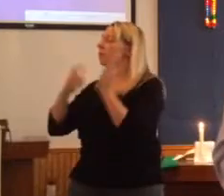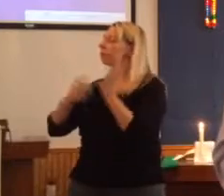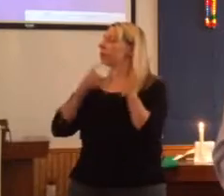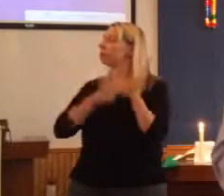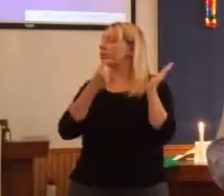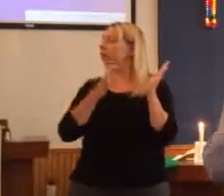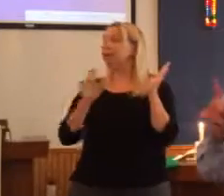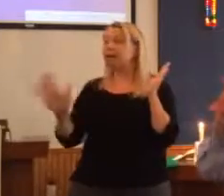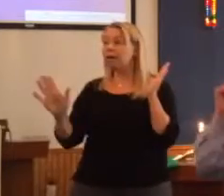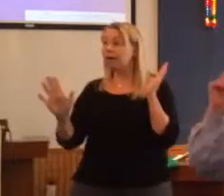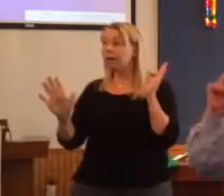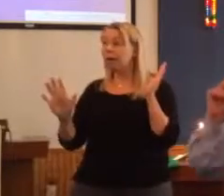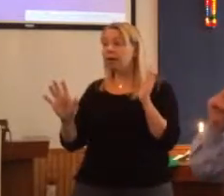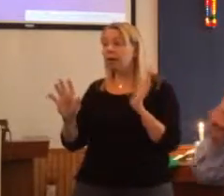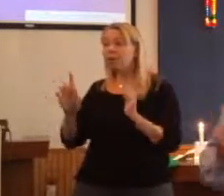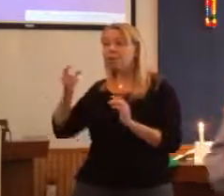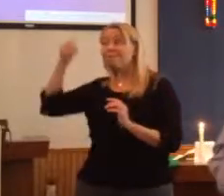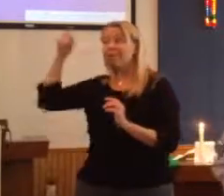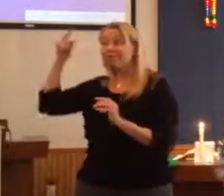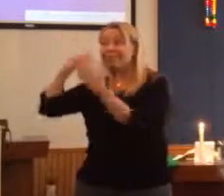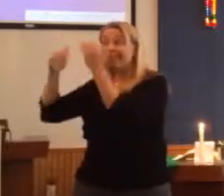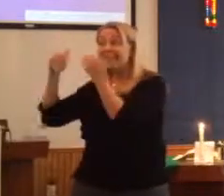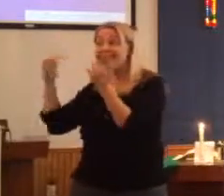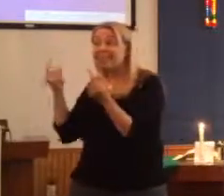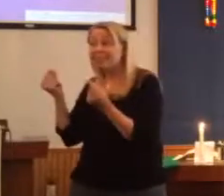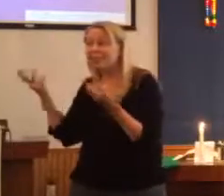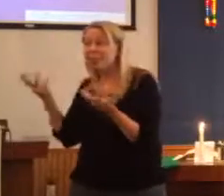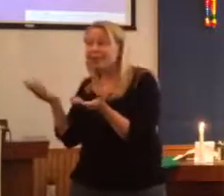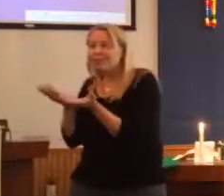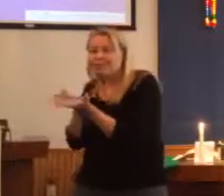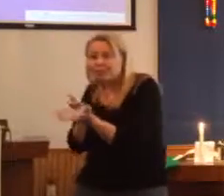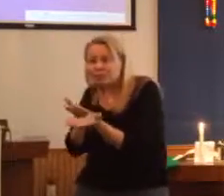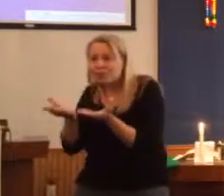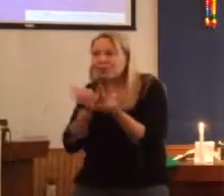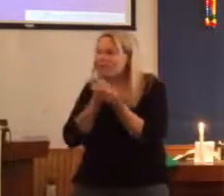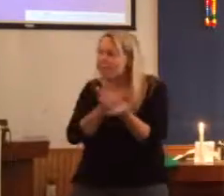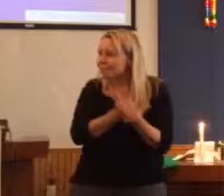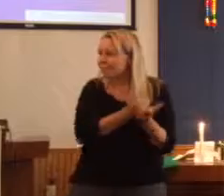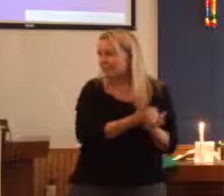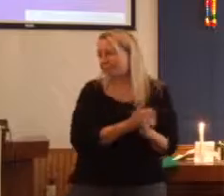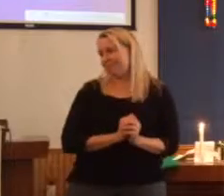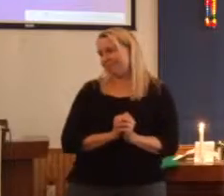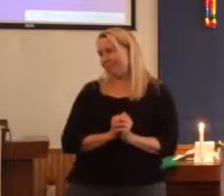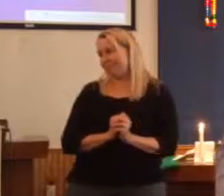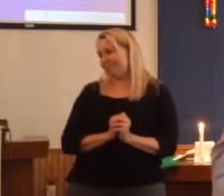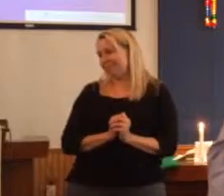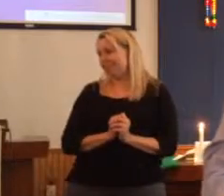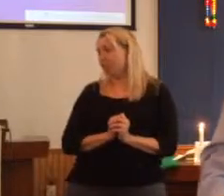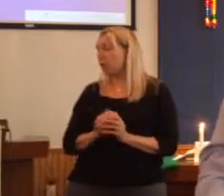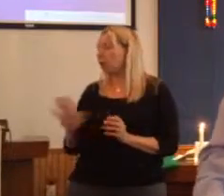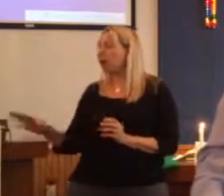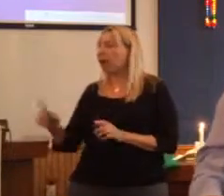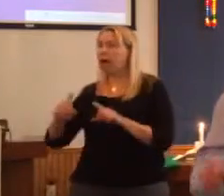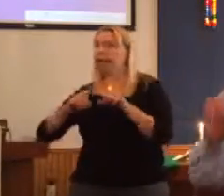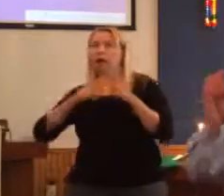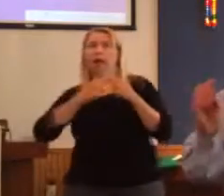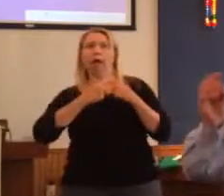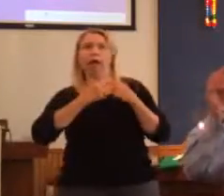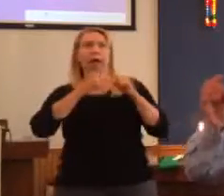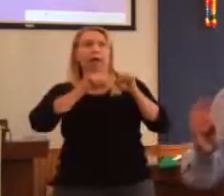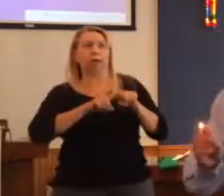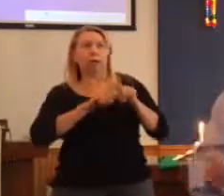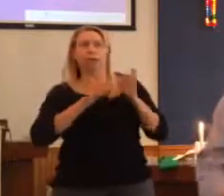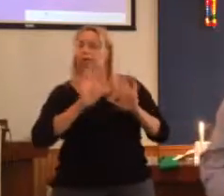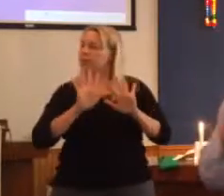help. Demands. You notice I didn't say the one who needs help. The